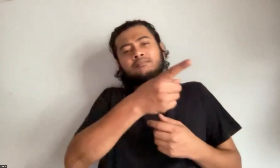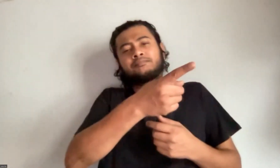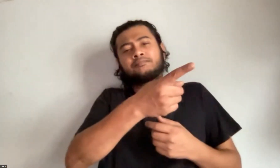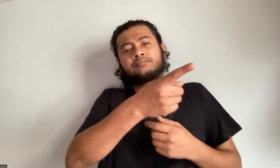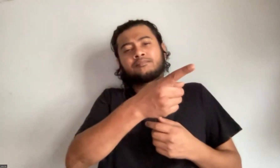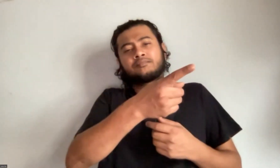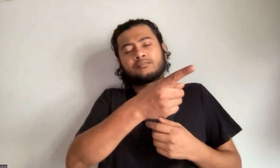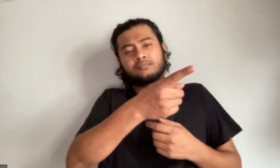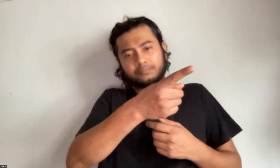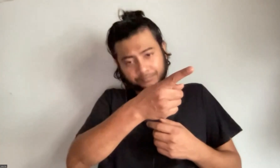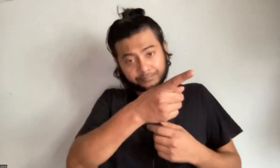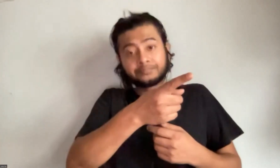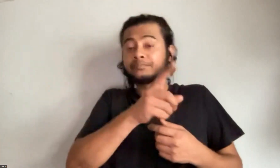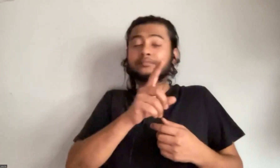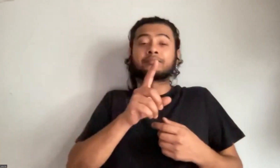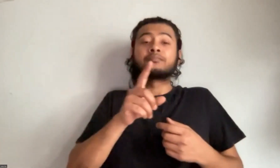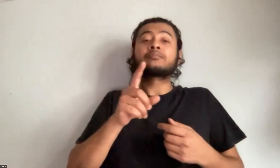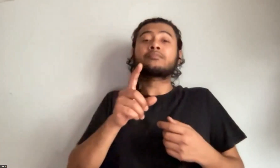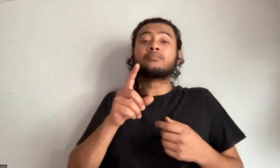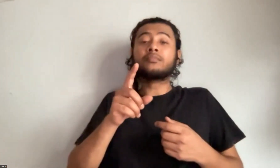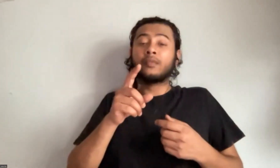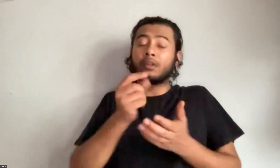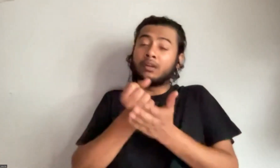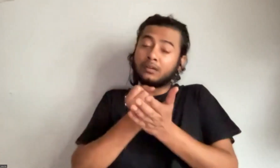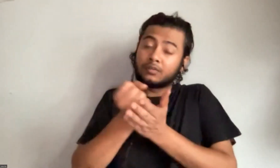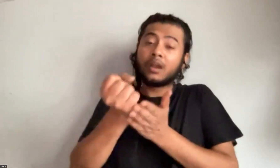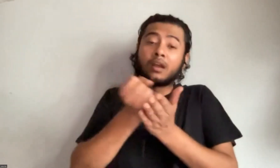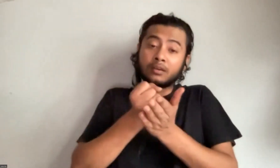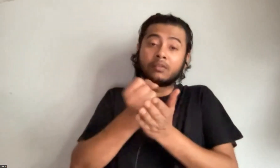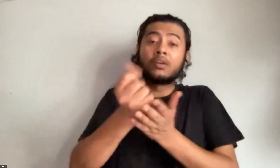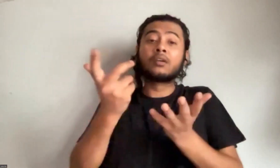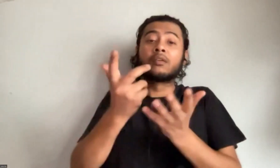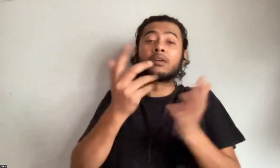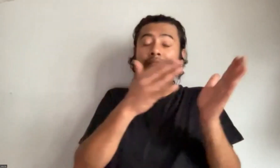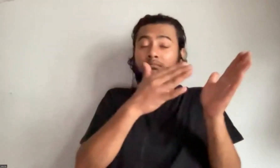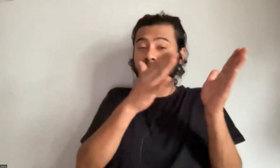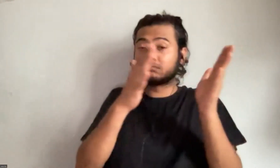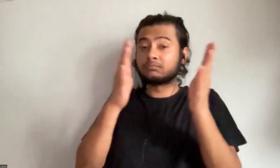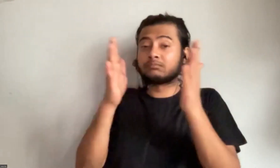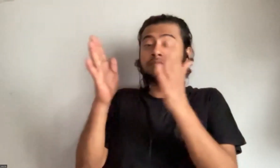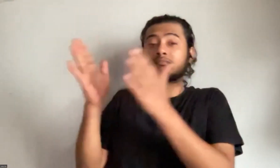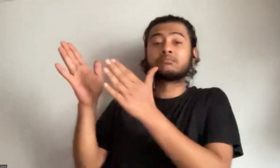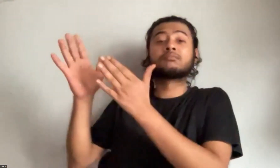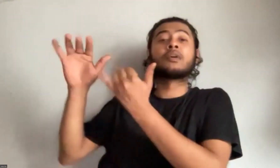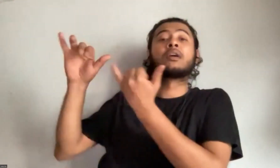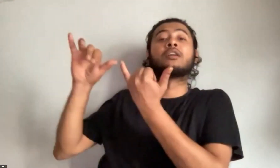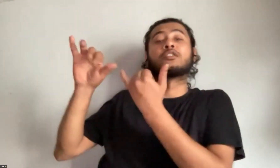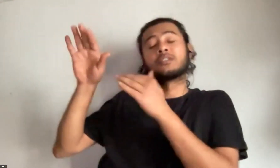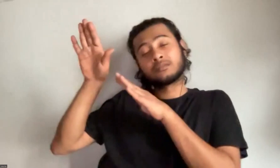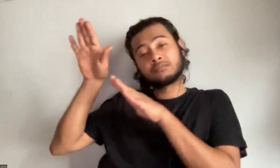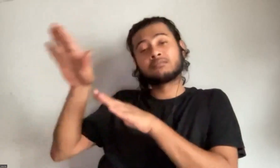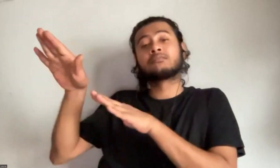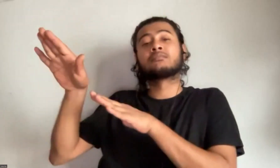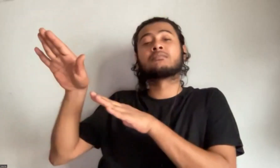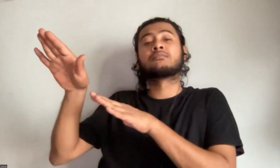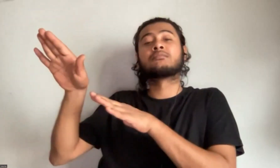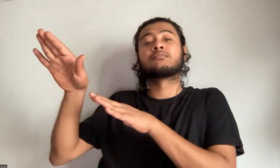should depend less, we should have less dependency on our friends and relatives. That is first thing you should do. We